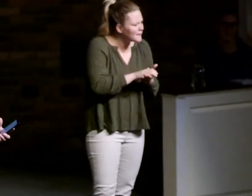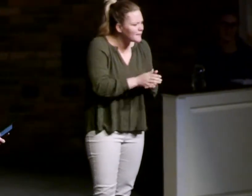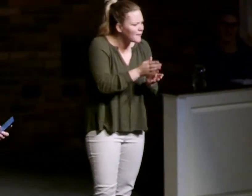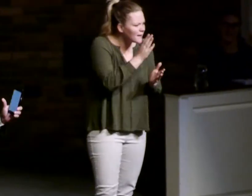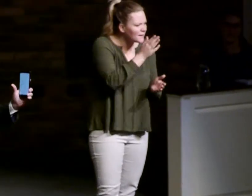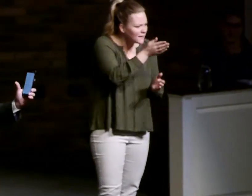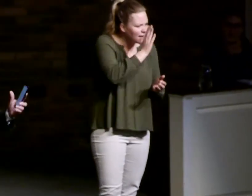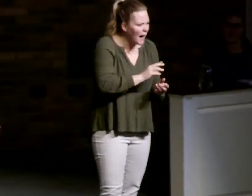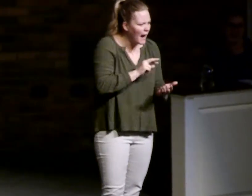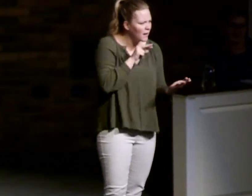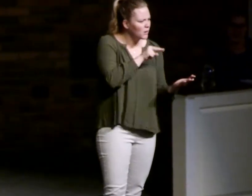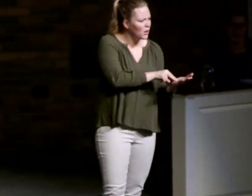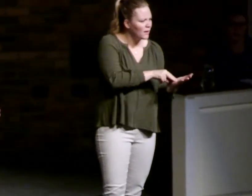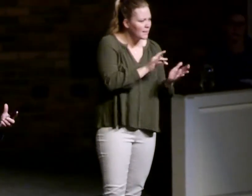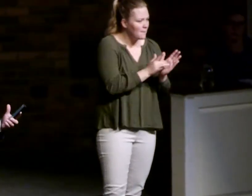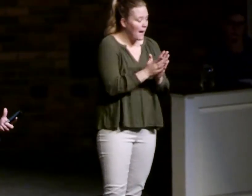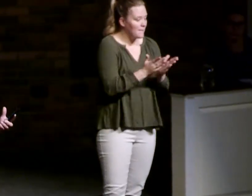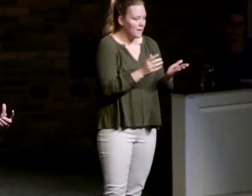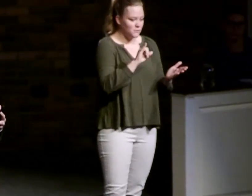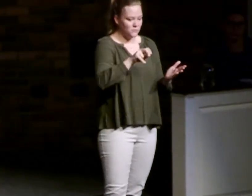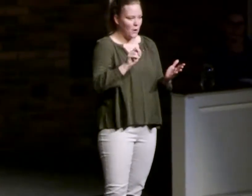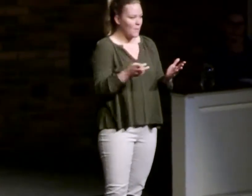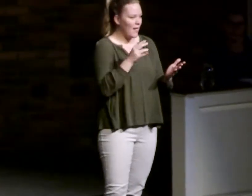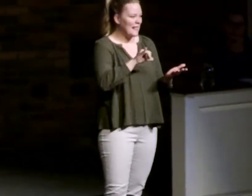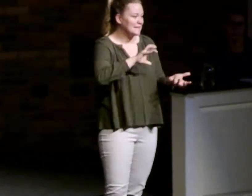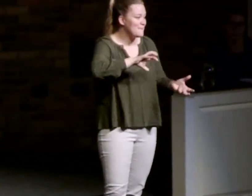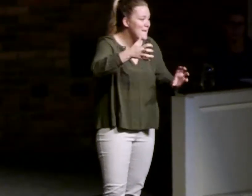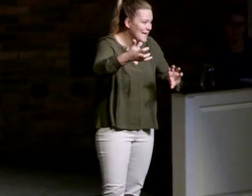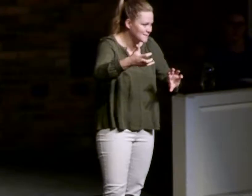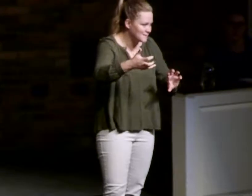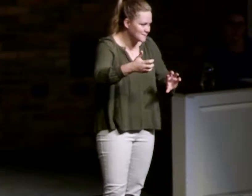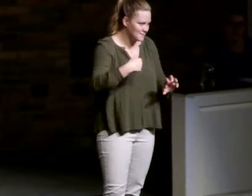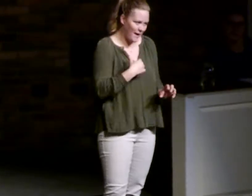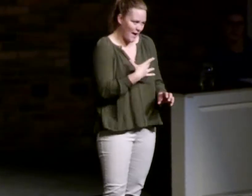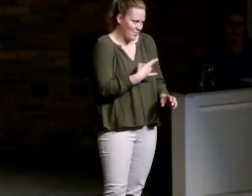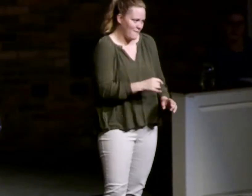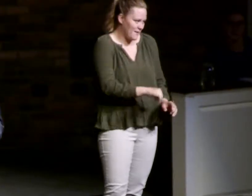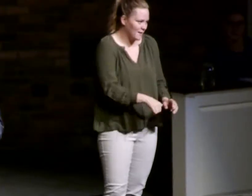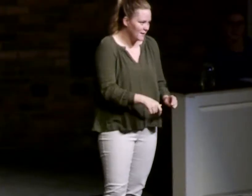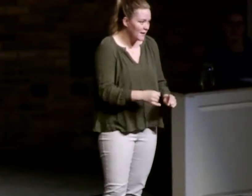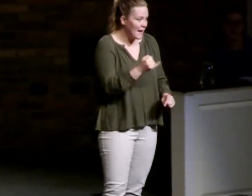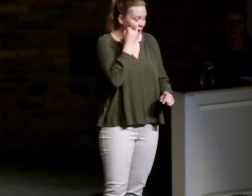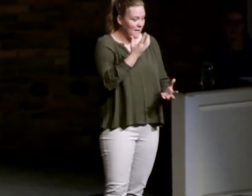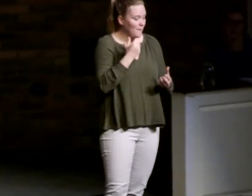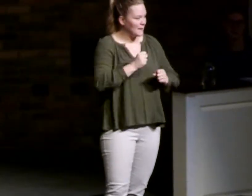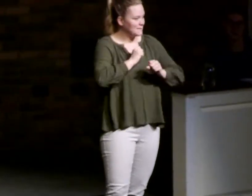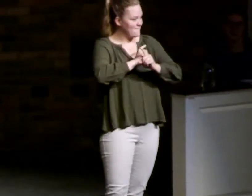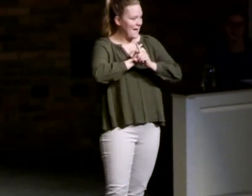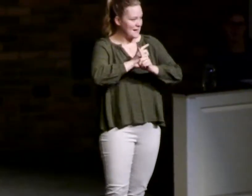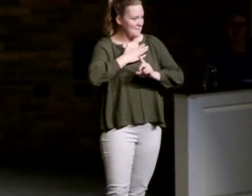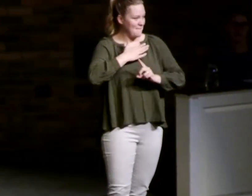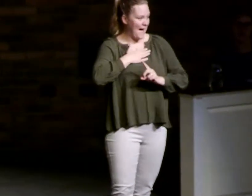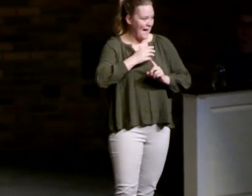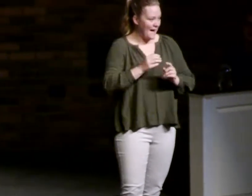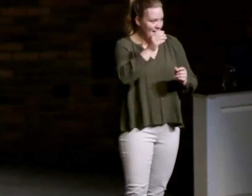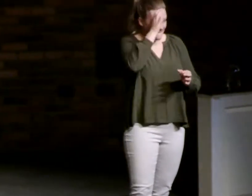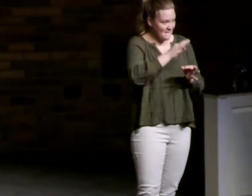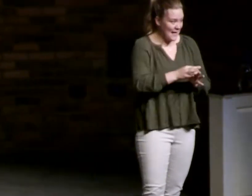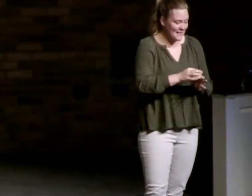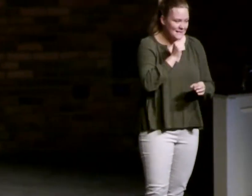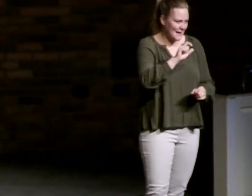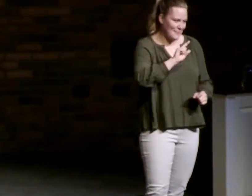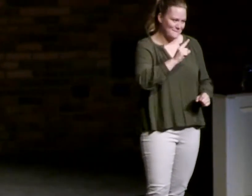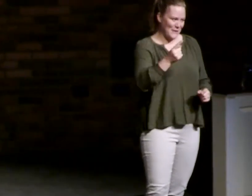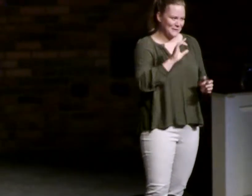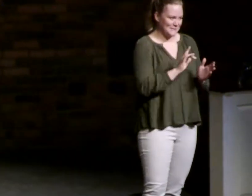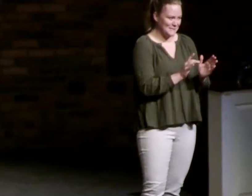your Bible. And I love Jonah because it's a mess. It's one of those books. If I were constructing a book to defend my faith, it would not be the first. Initially.